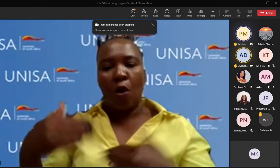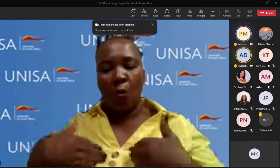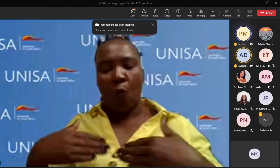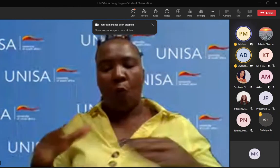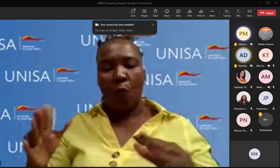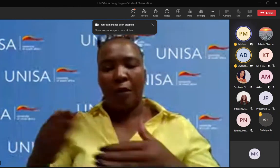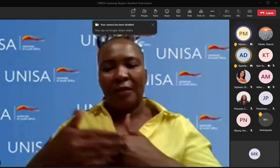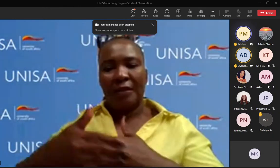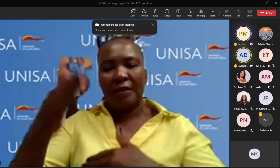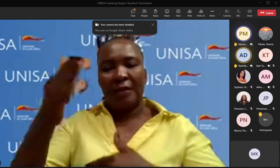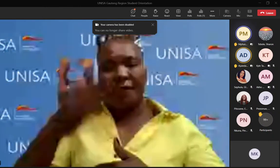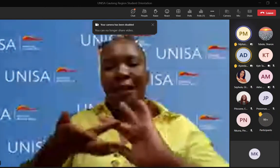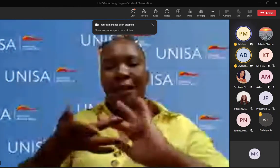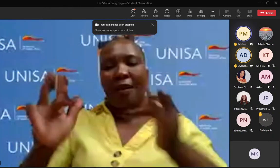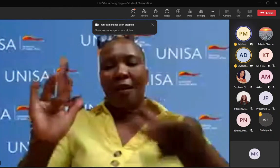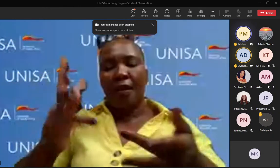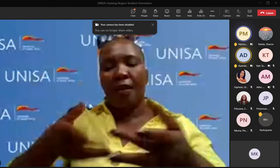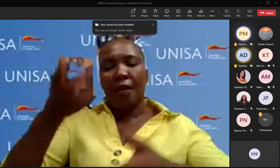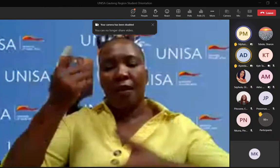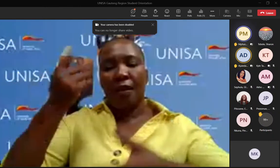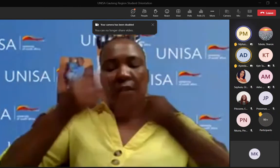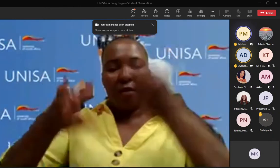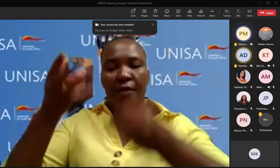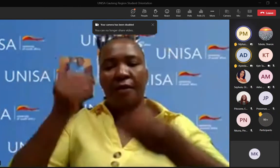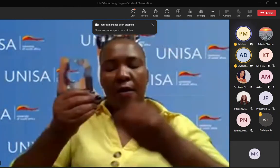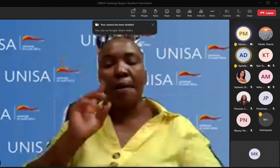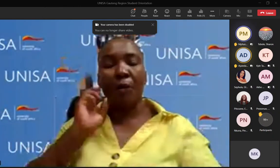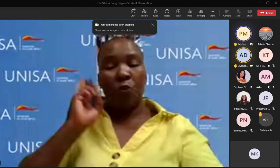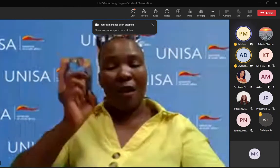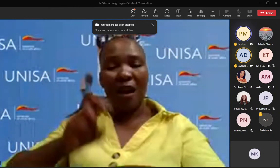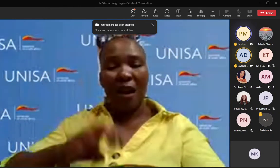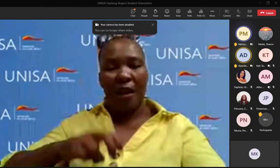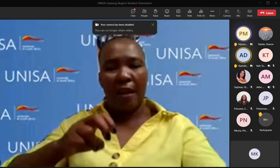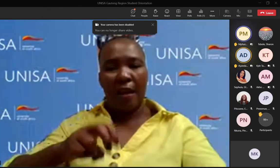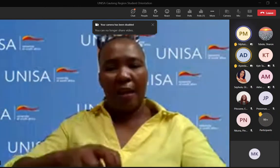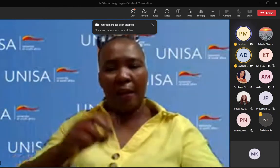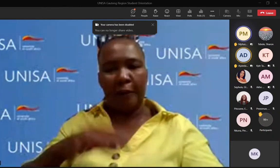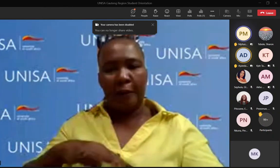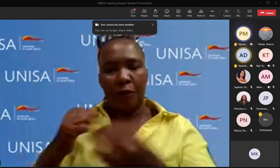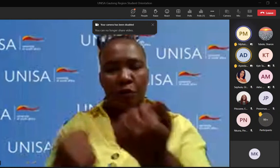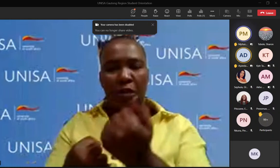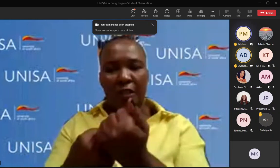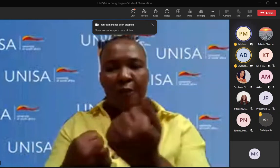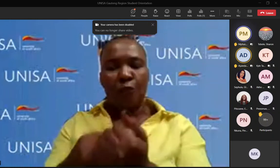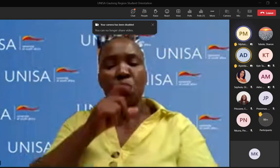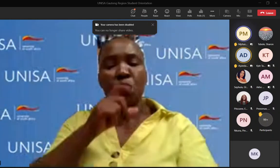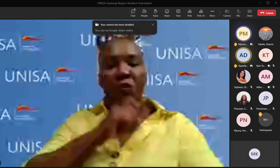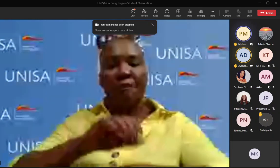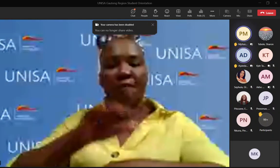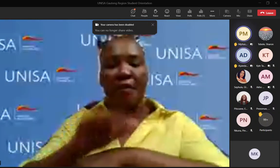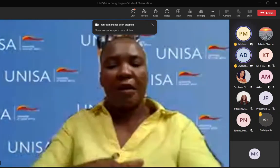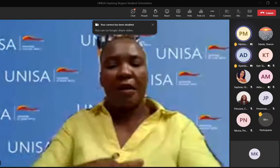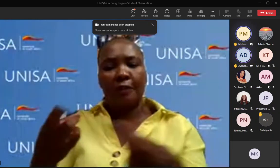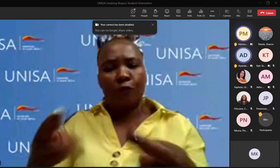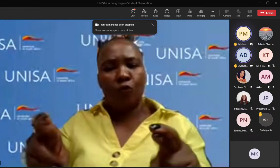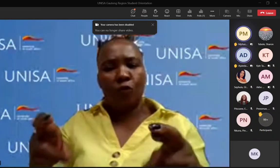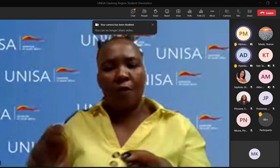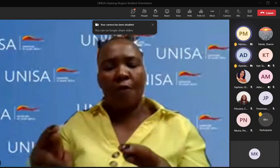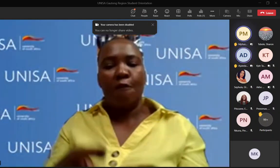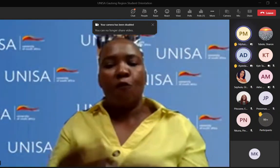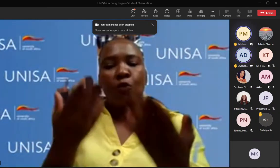institution but we need to cater the user-friendly facility for students living with